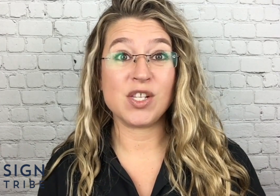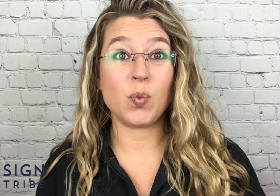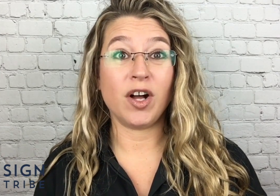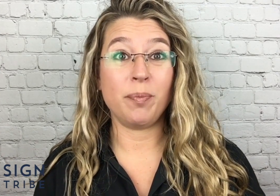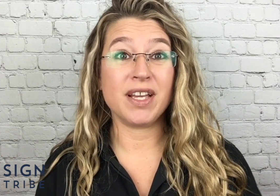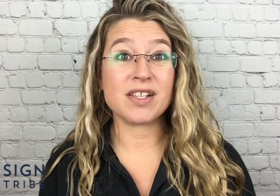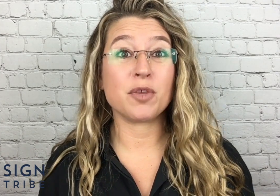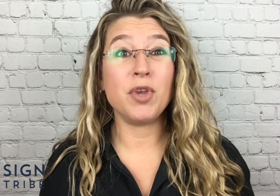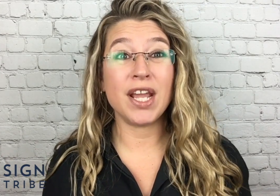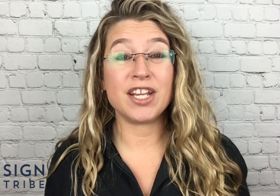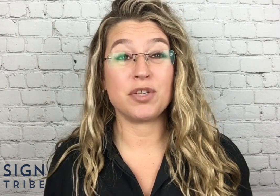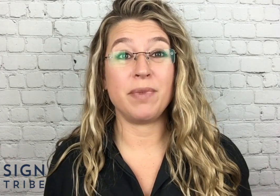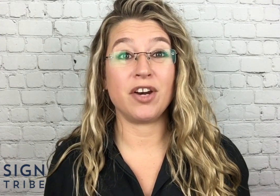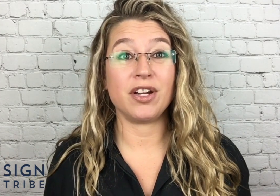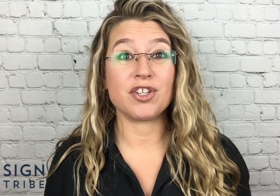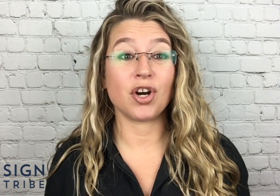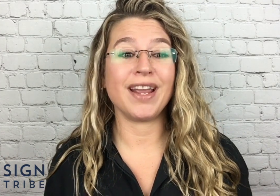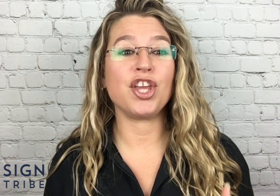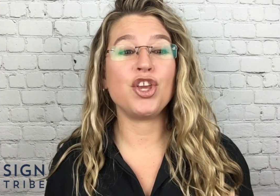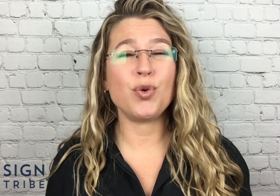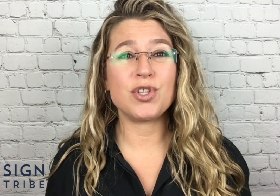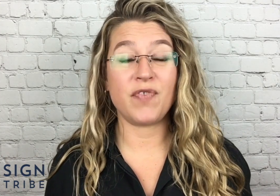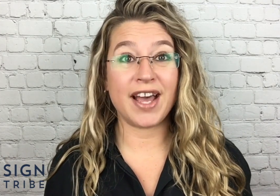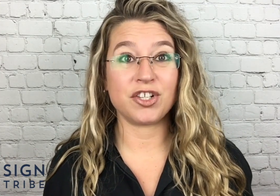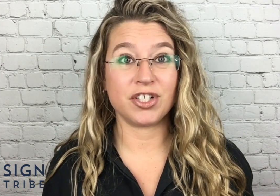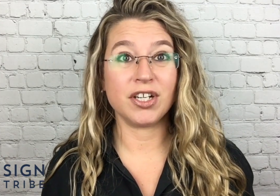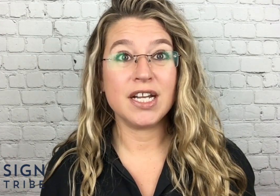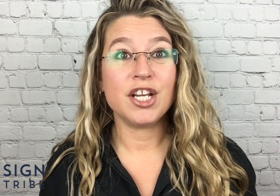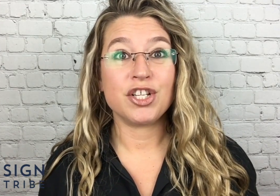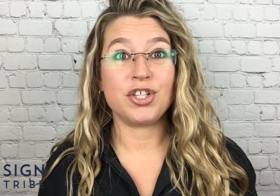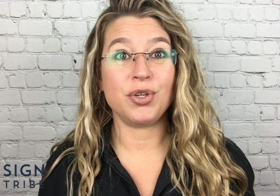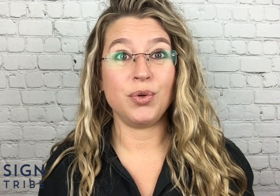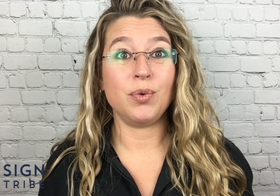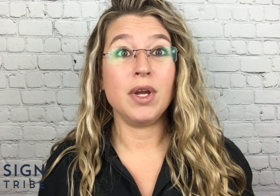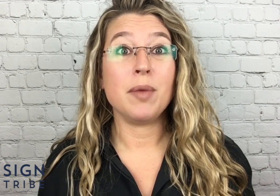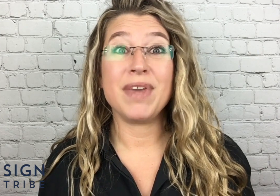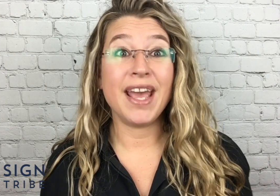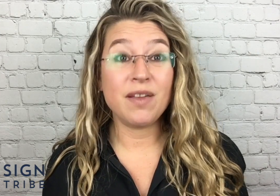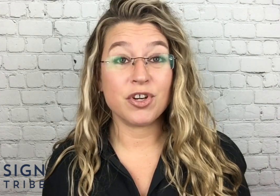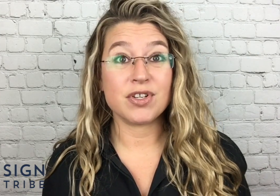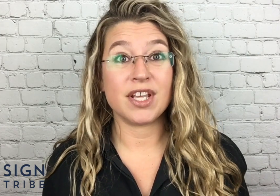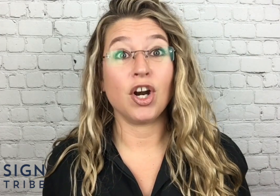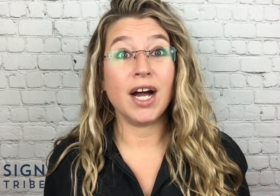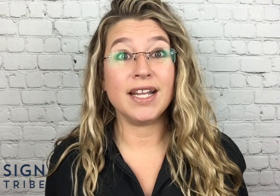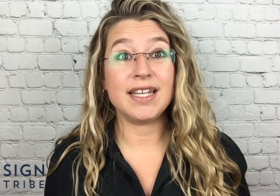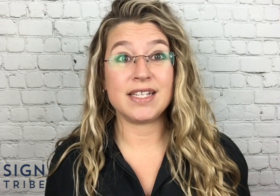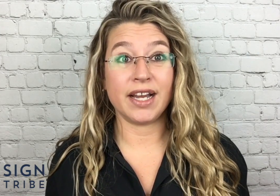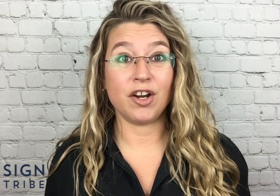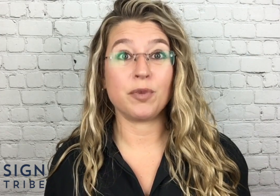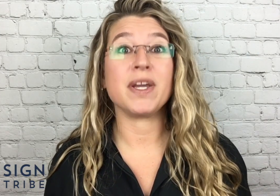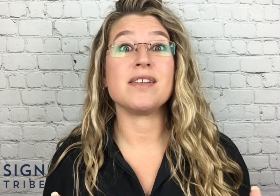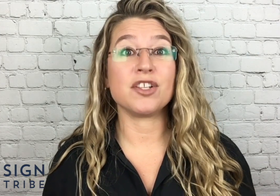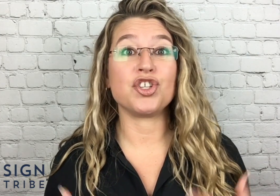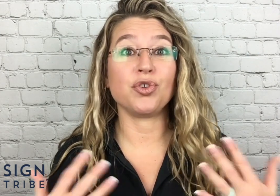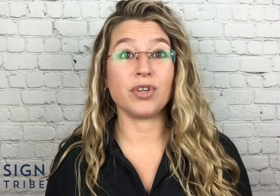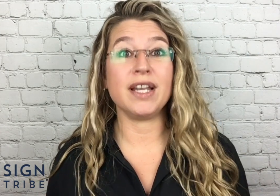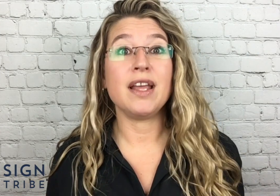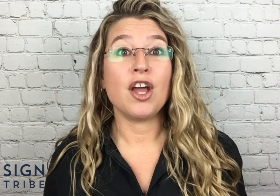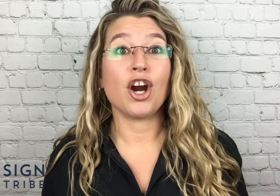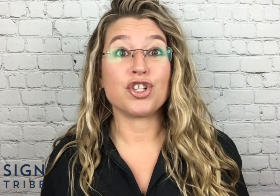well, because communication barriers are a huge factor to behaviors that are undesired, because the children are trying